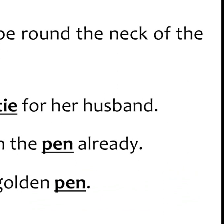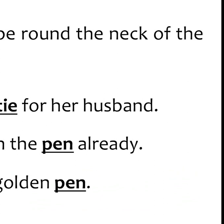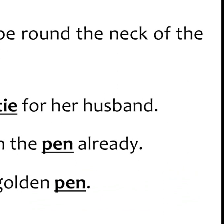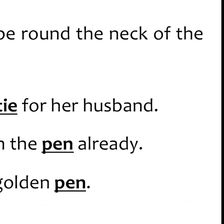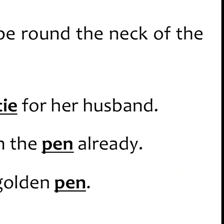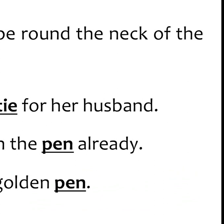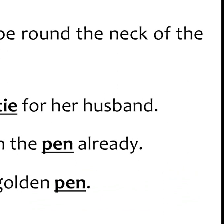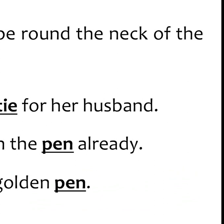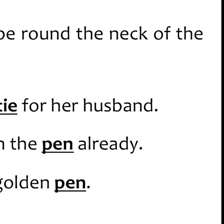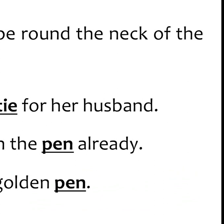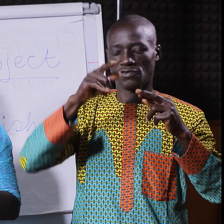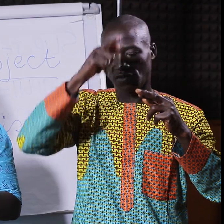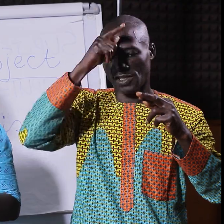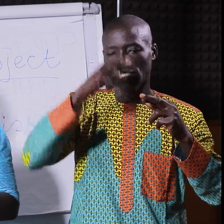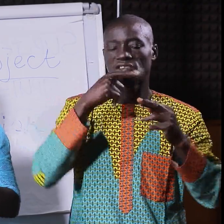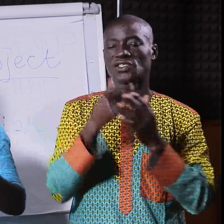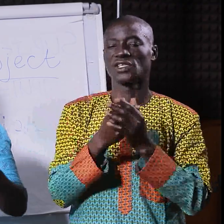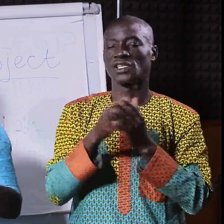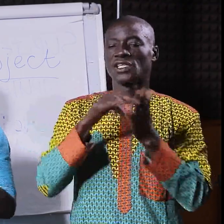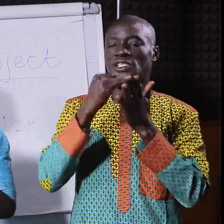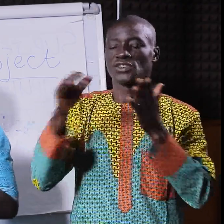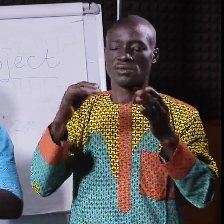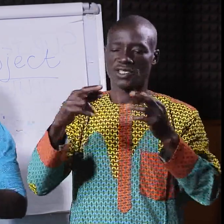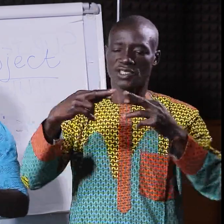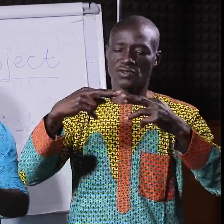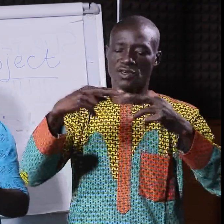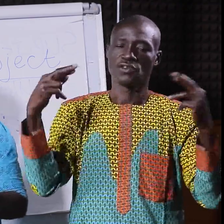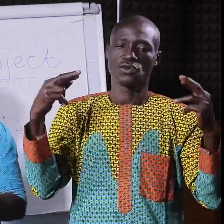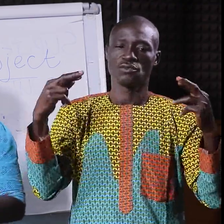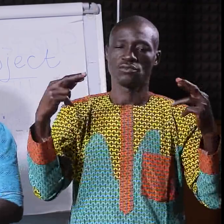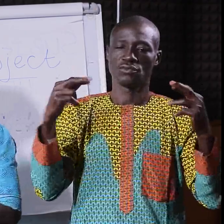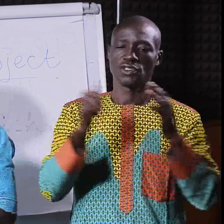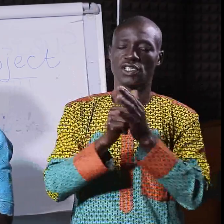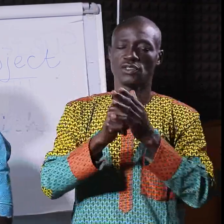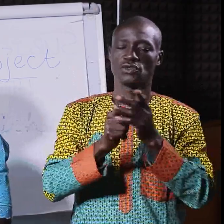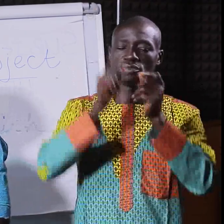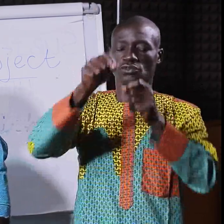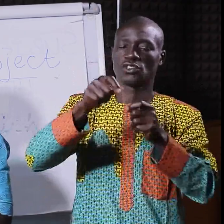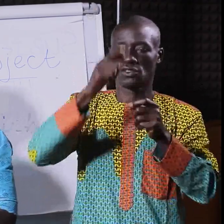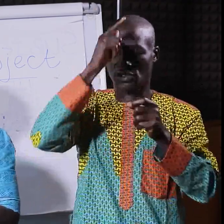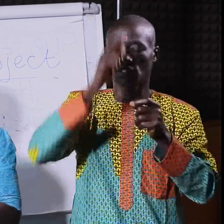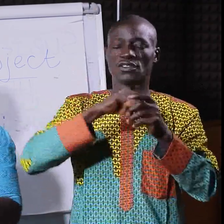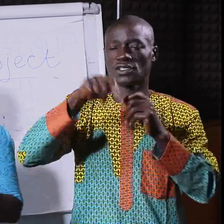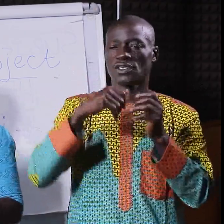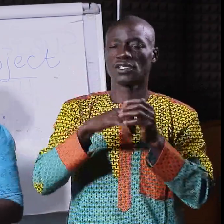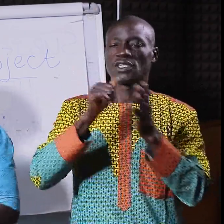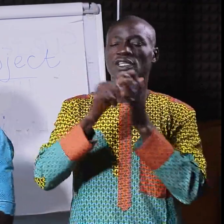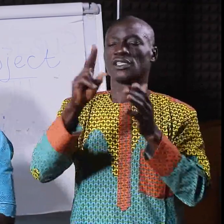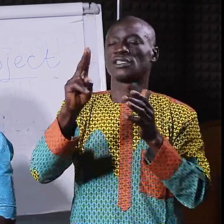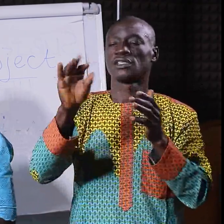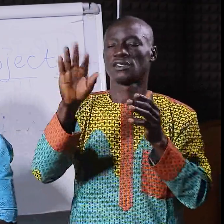goat. Tie the rope. It's something. You have a rope. Put it round. Tie it on the neck of the goat. That is a